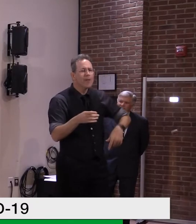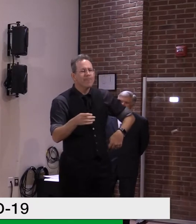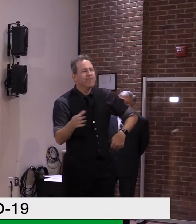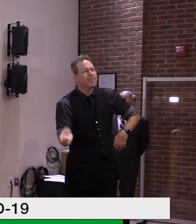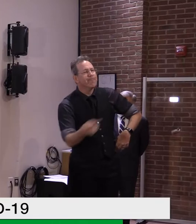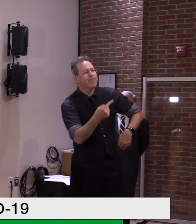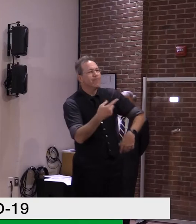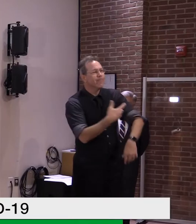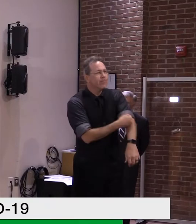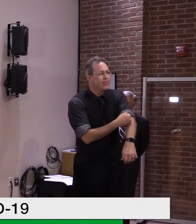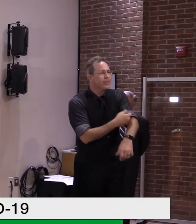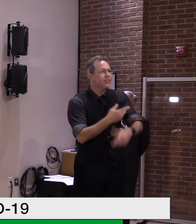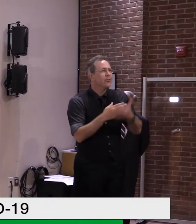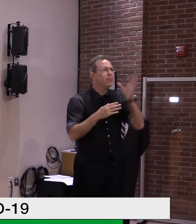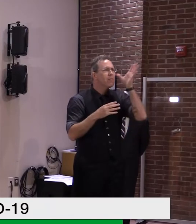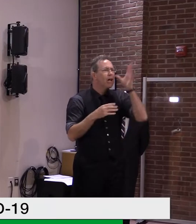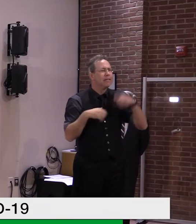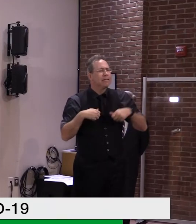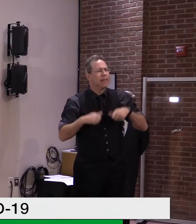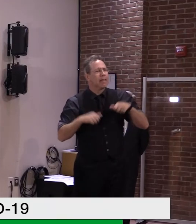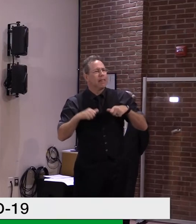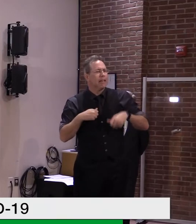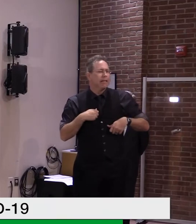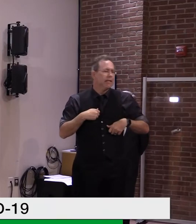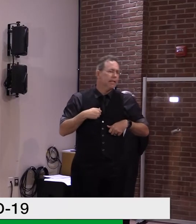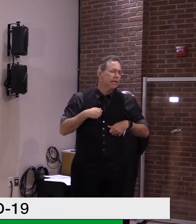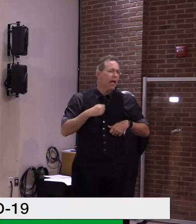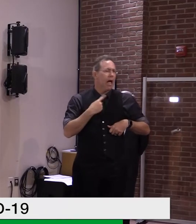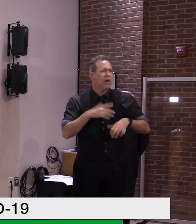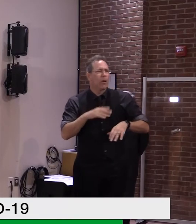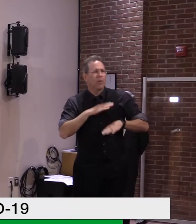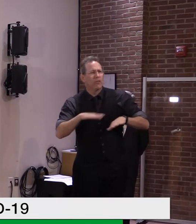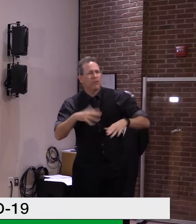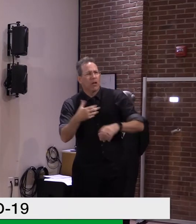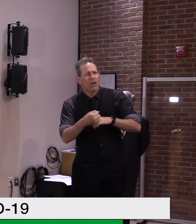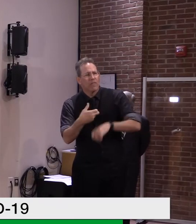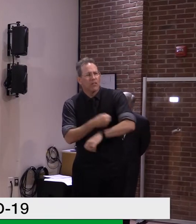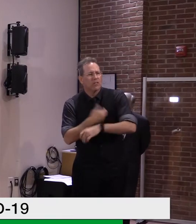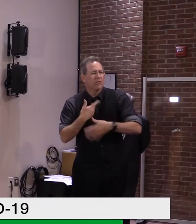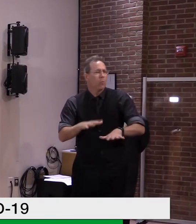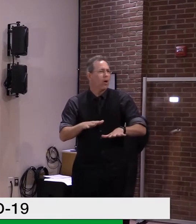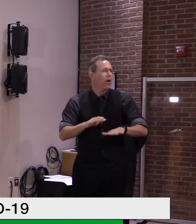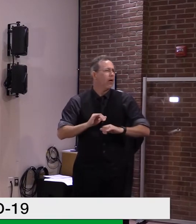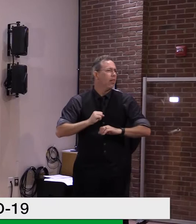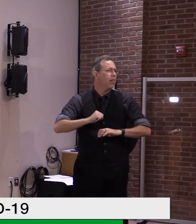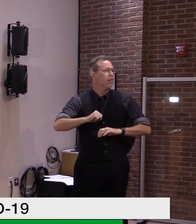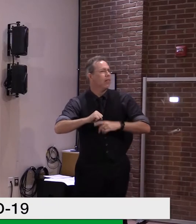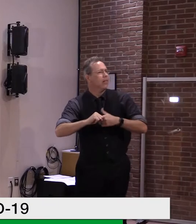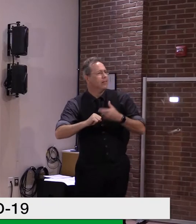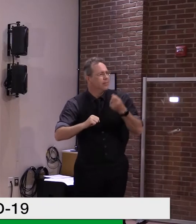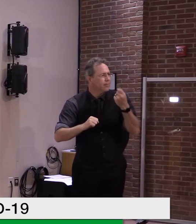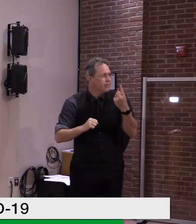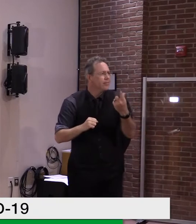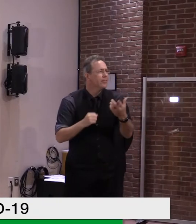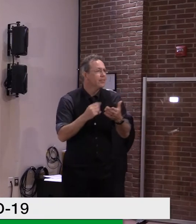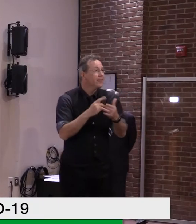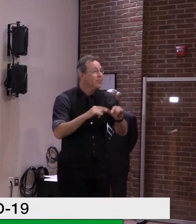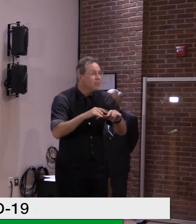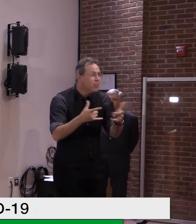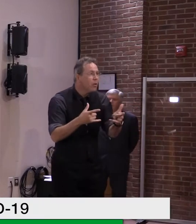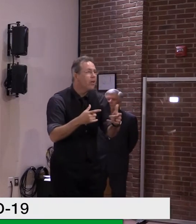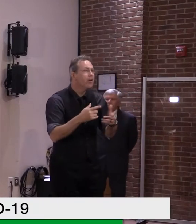taking their time and really being thoughtful. But by the same token, the numbers are increasing.